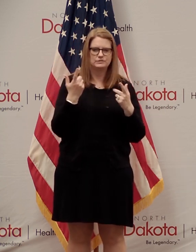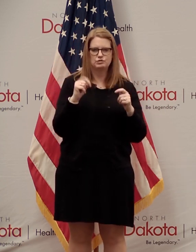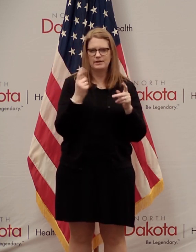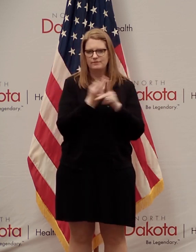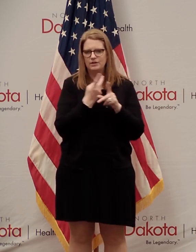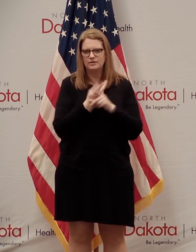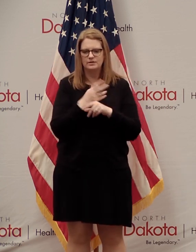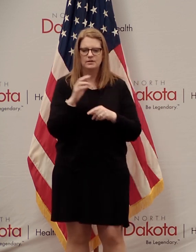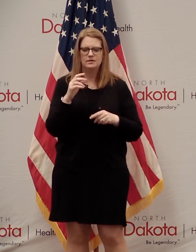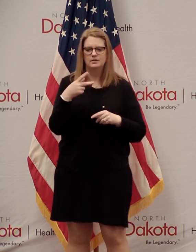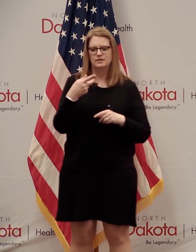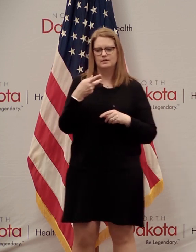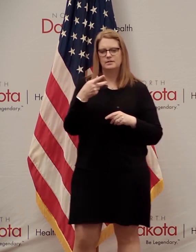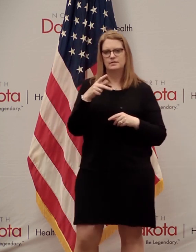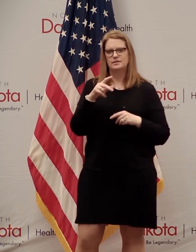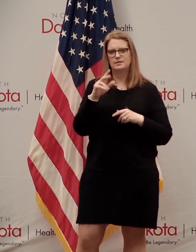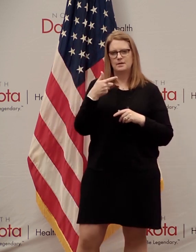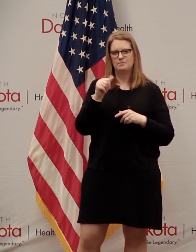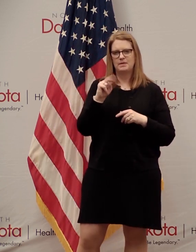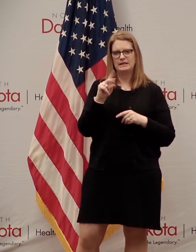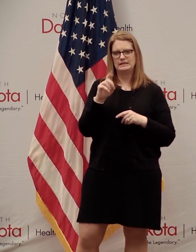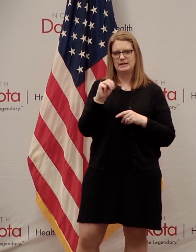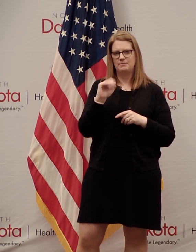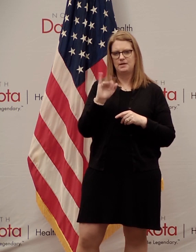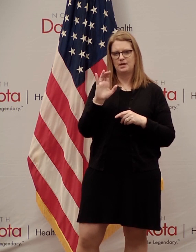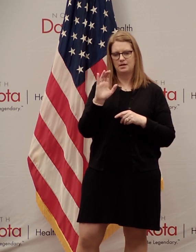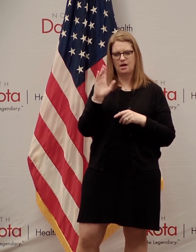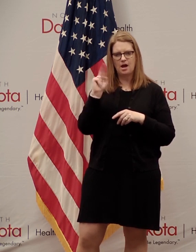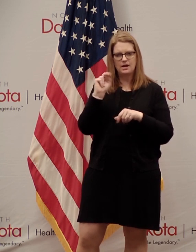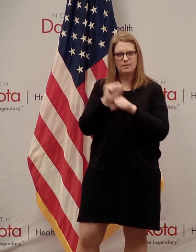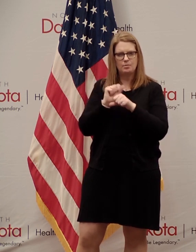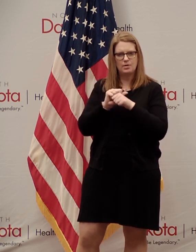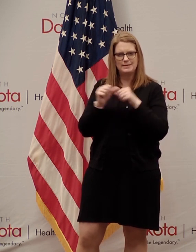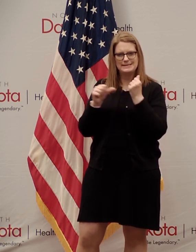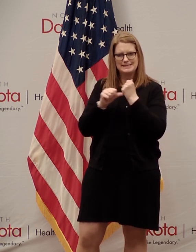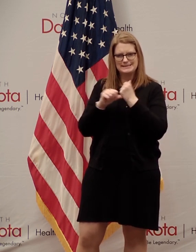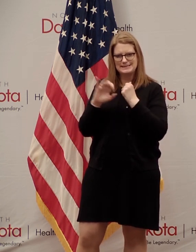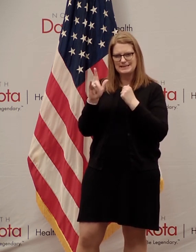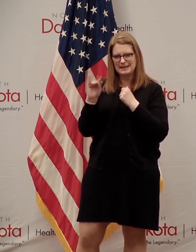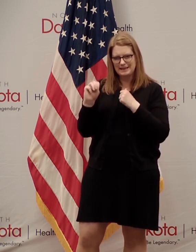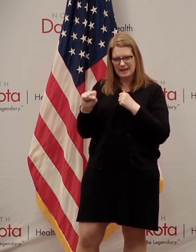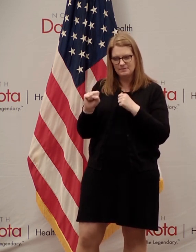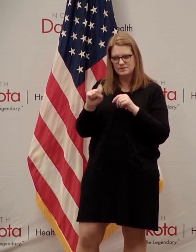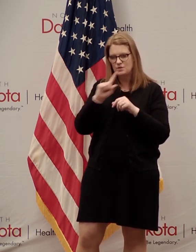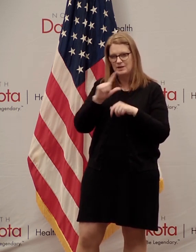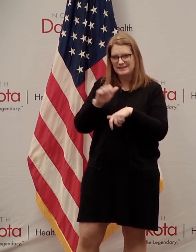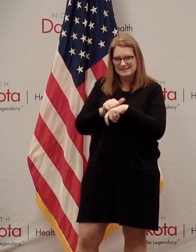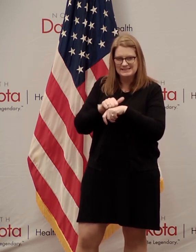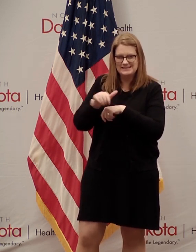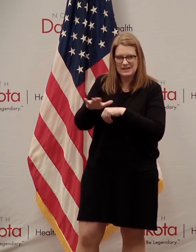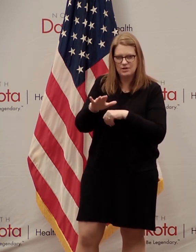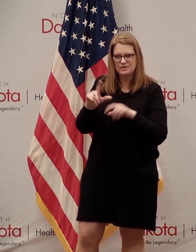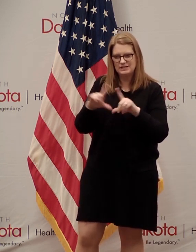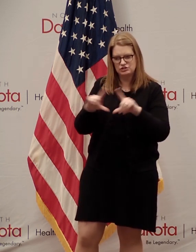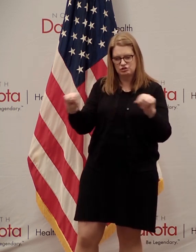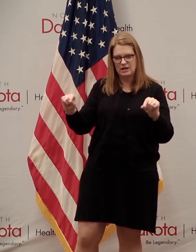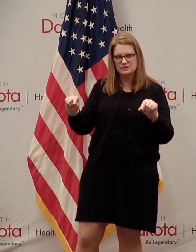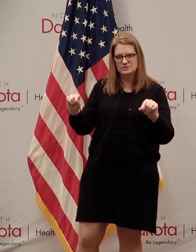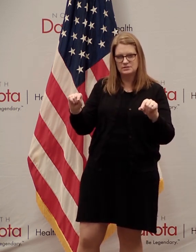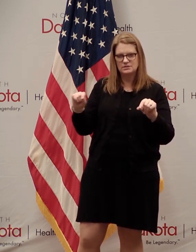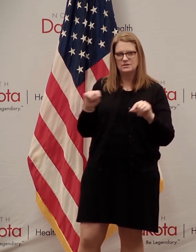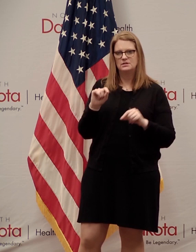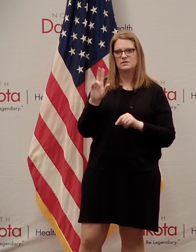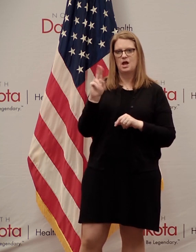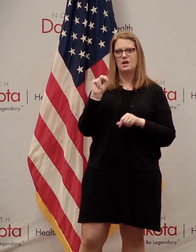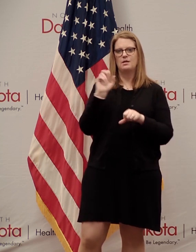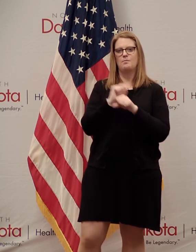the pandemic unemployment assistance claims, getting the checks out to individuals. We know that these insurance payments, unemployment